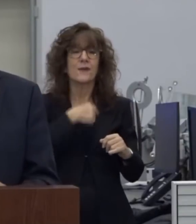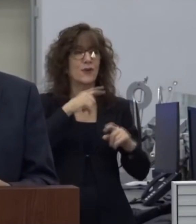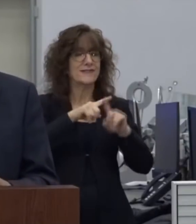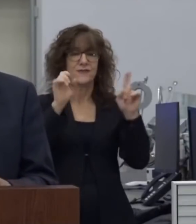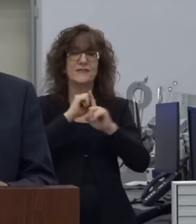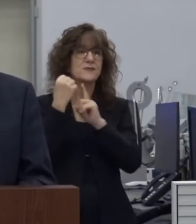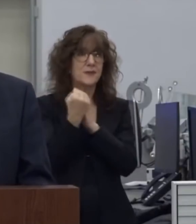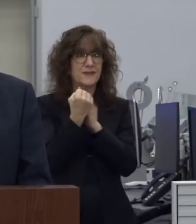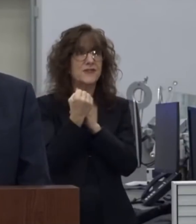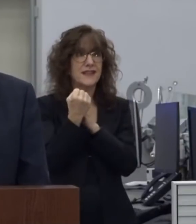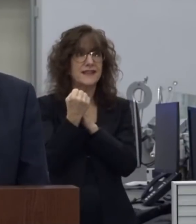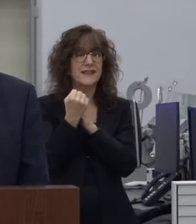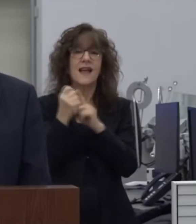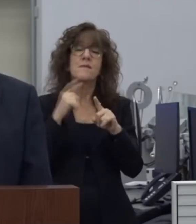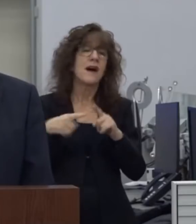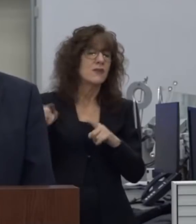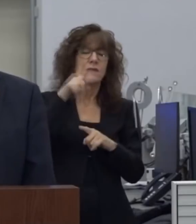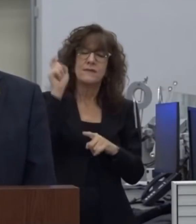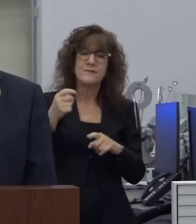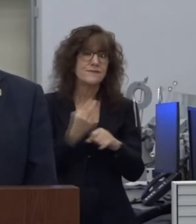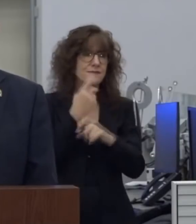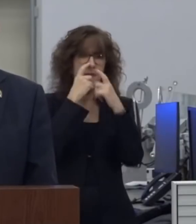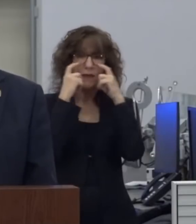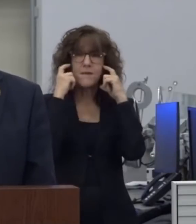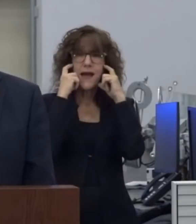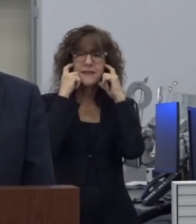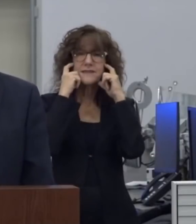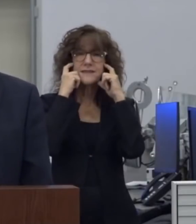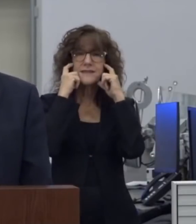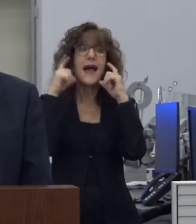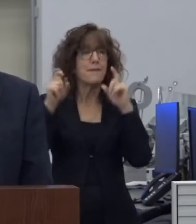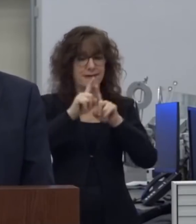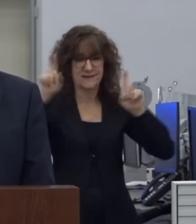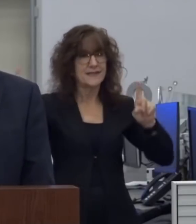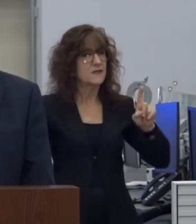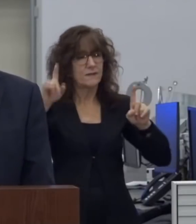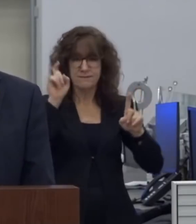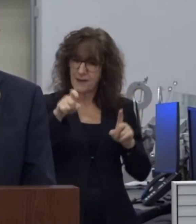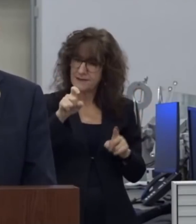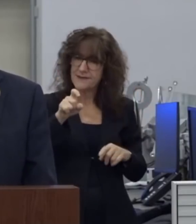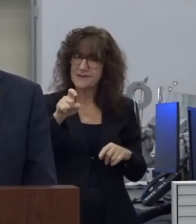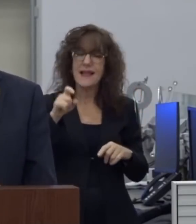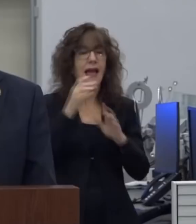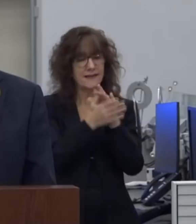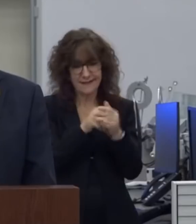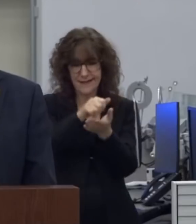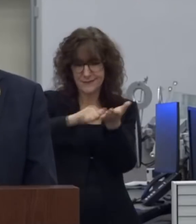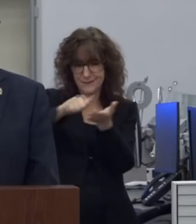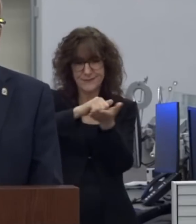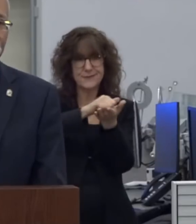state. But you're going to have to wear the mask, and you've got to maintain the 6-foot distancing and clean the